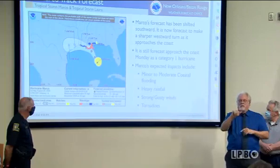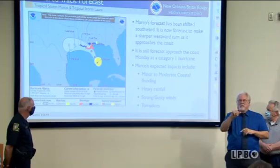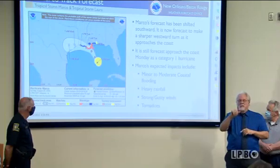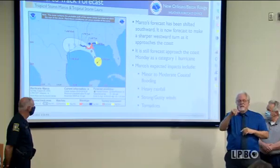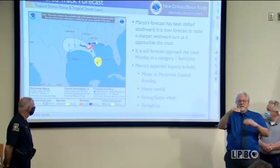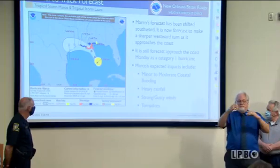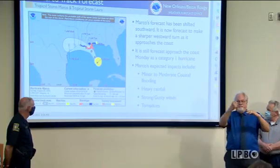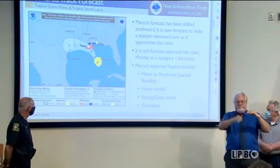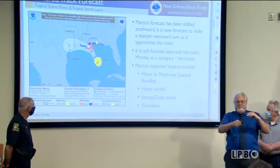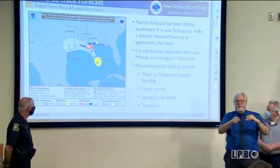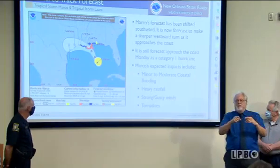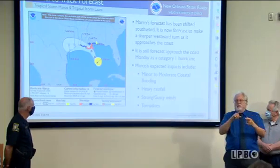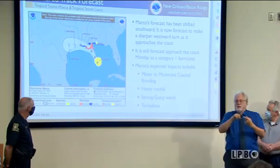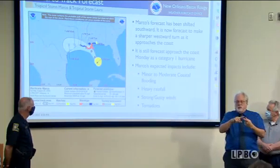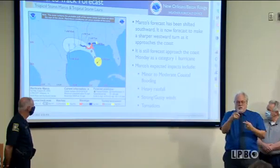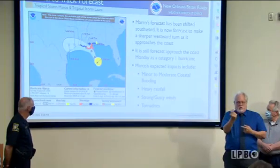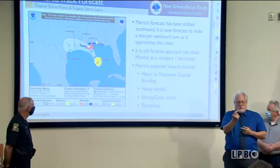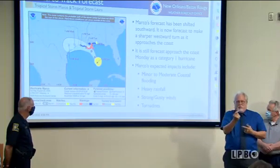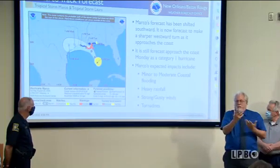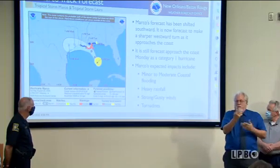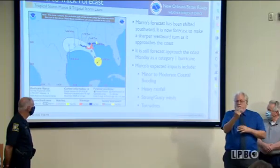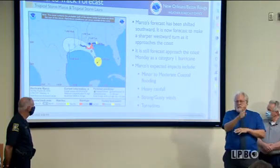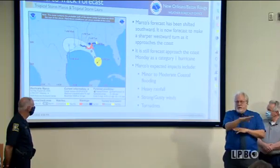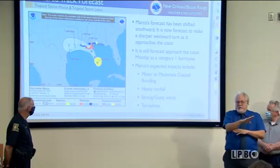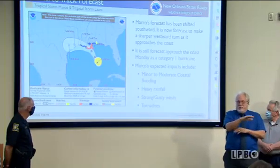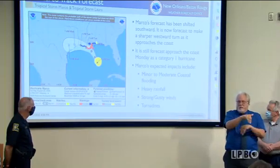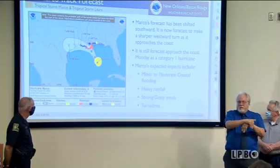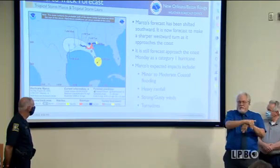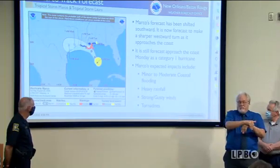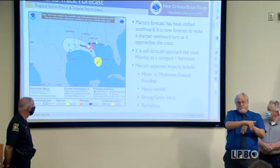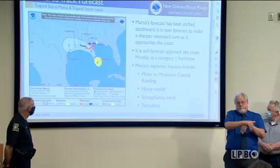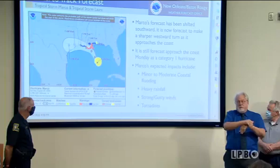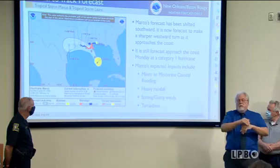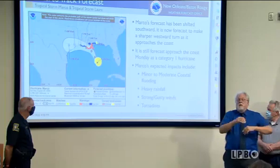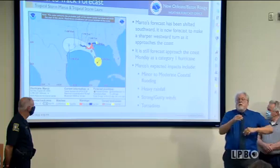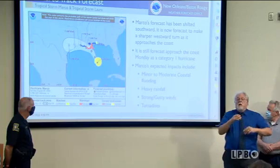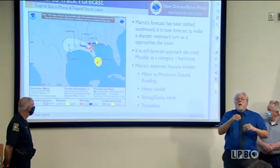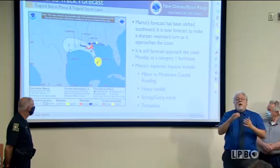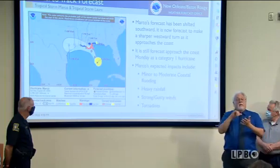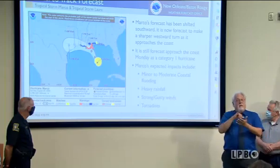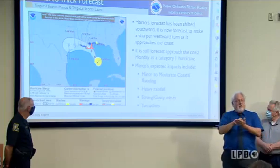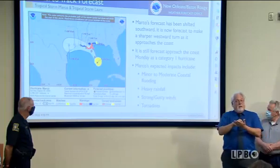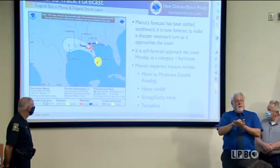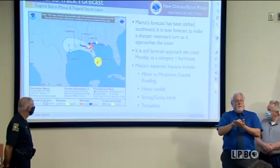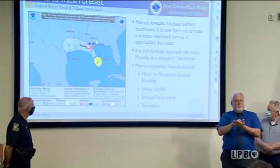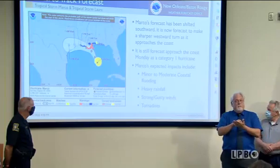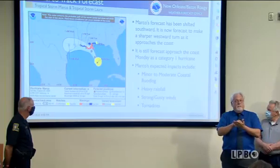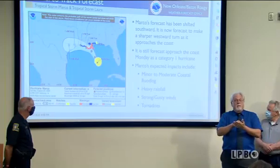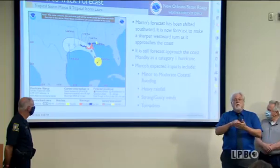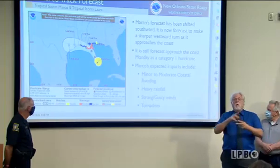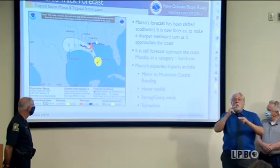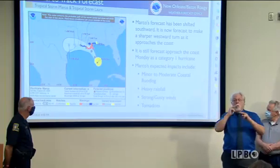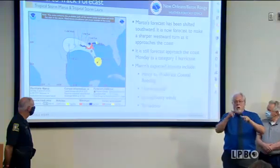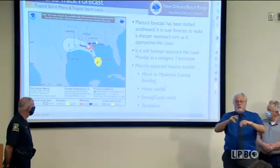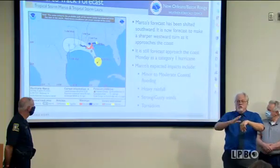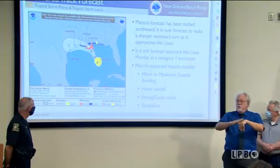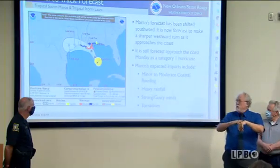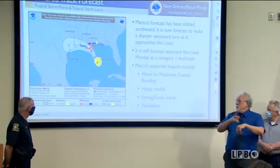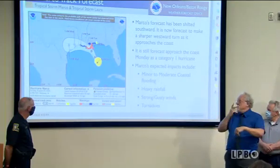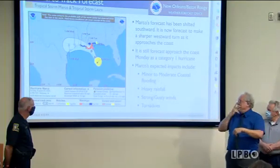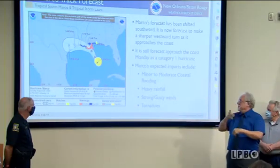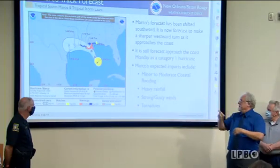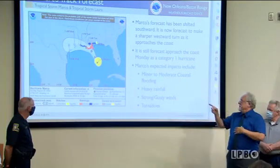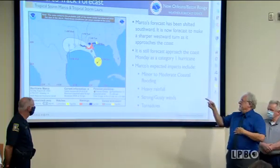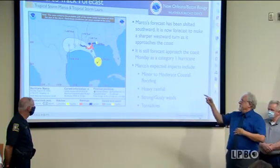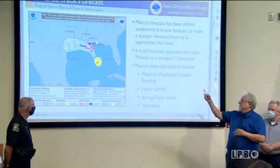coastline well into Tuesday, if not maybe Tuesday afternoon or evening. With that, again, are the watches and warnings that you see on